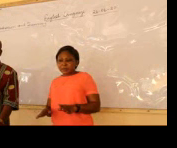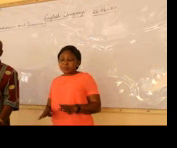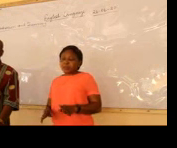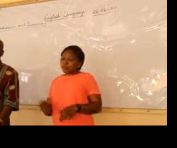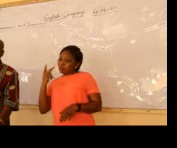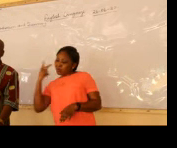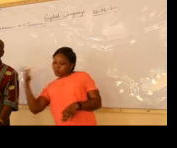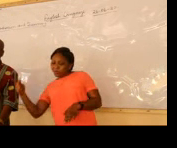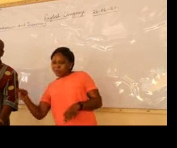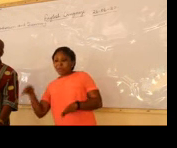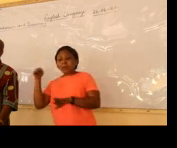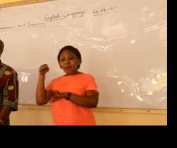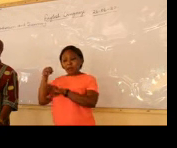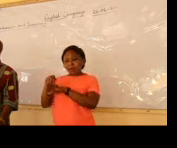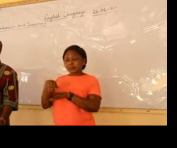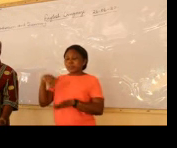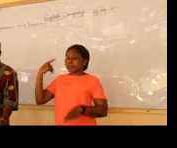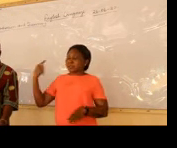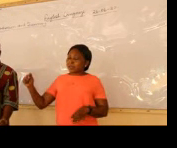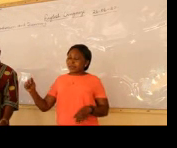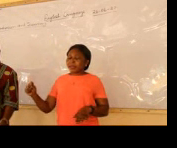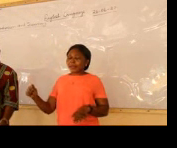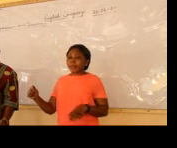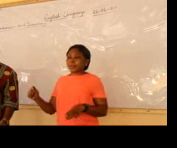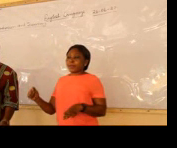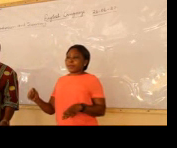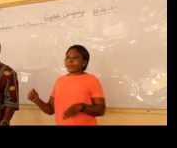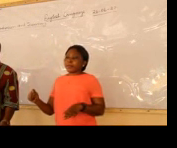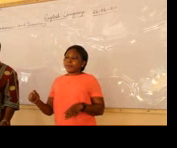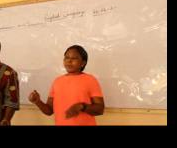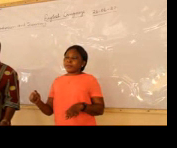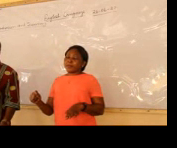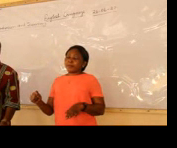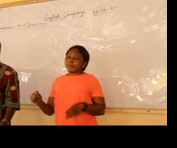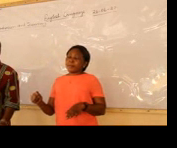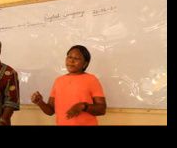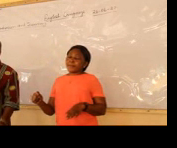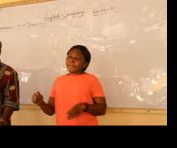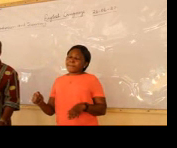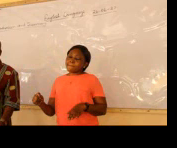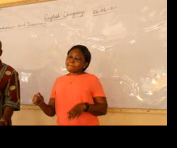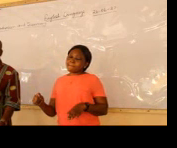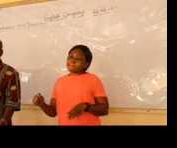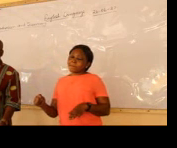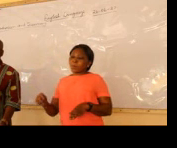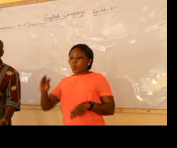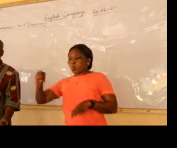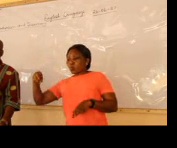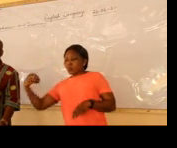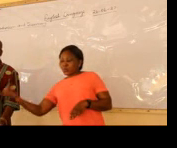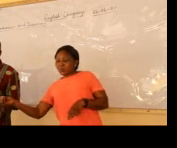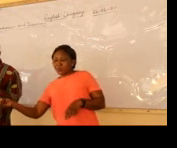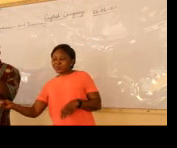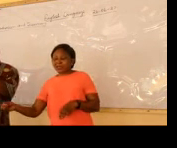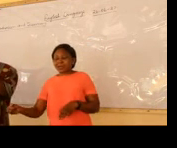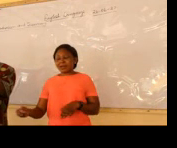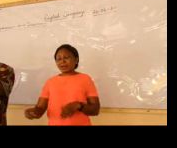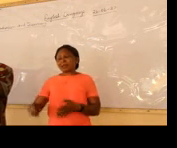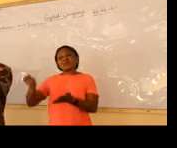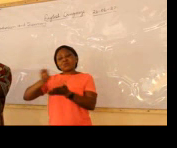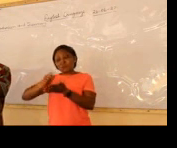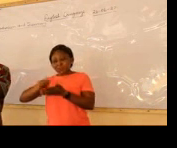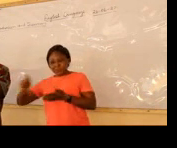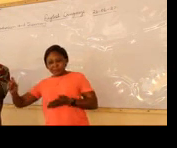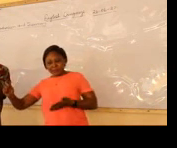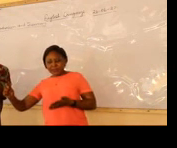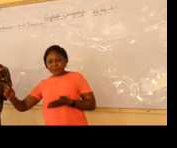details. You don't pay the least attention to details. Just the